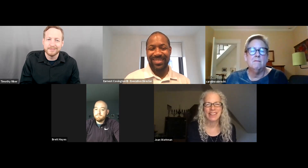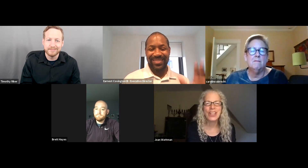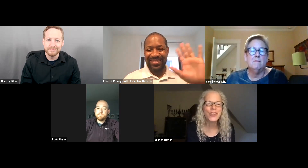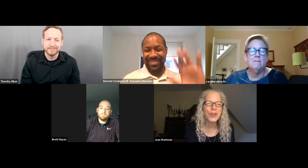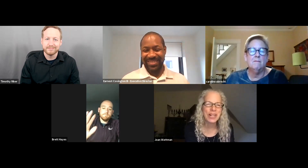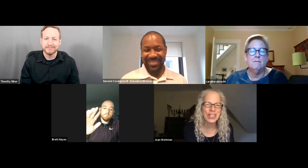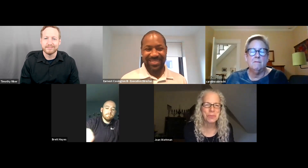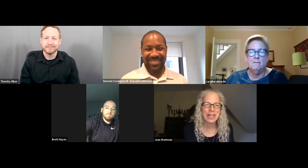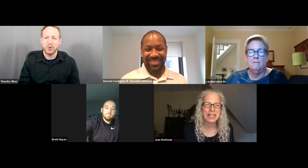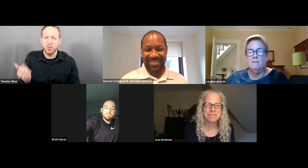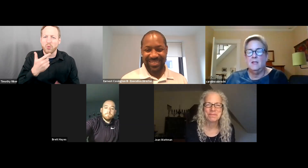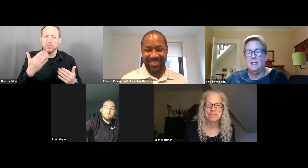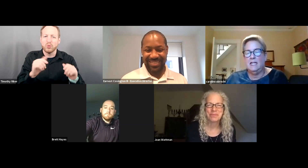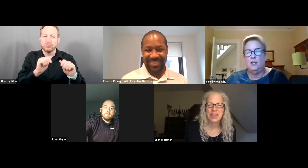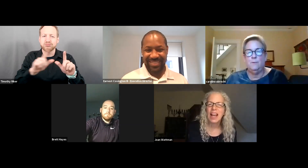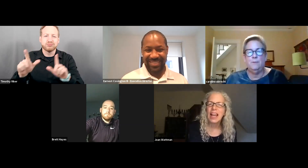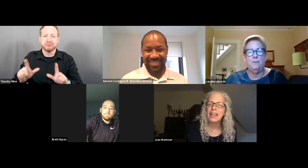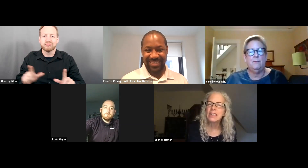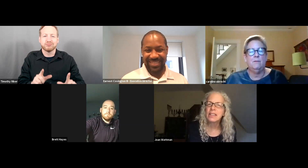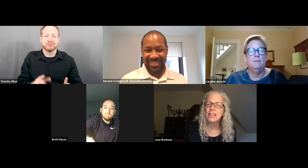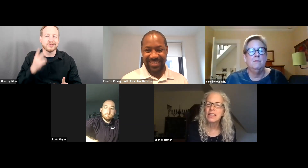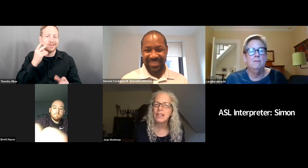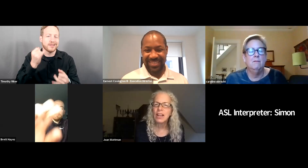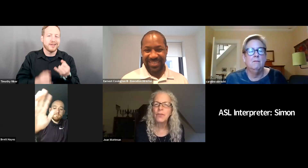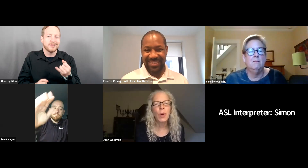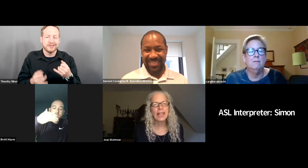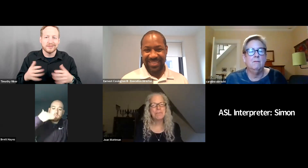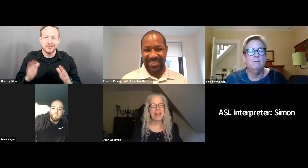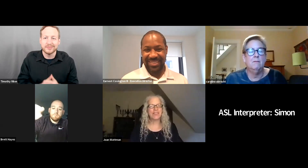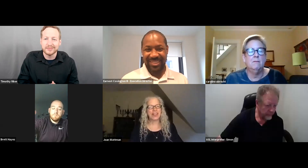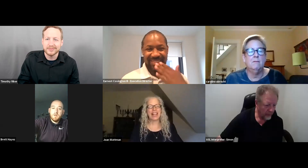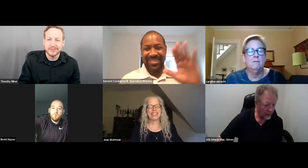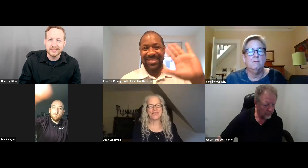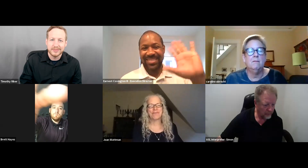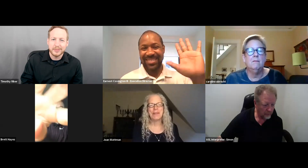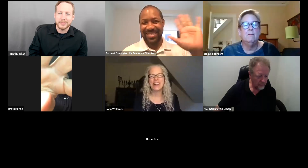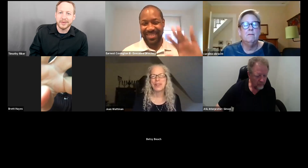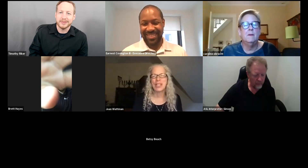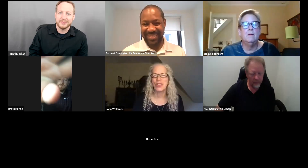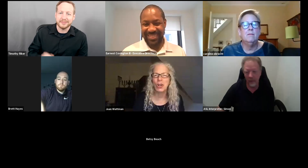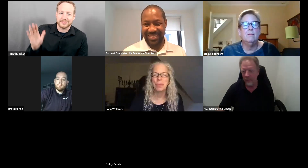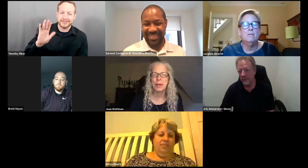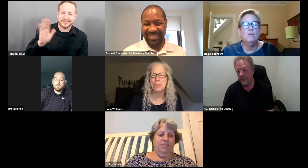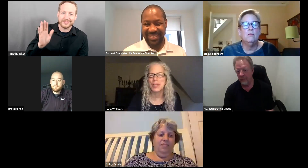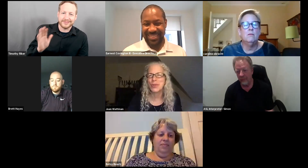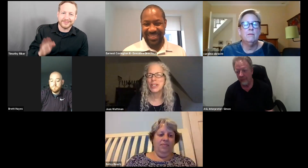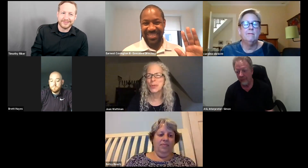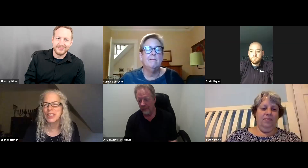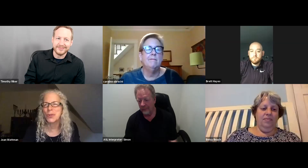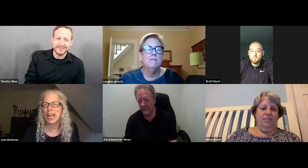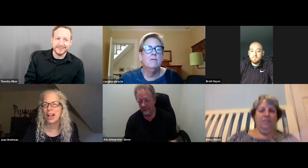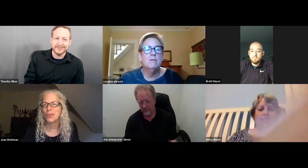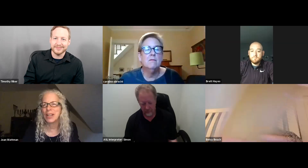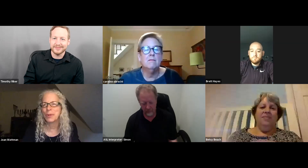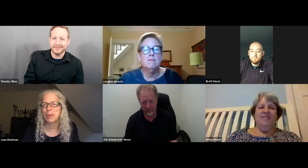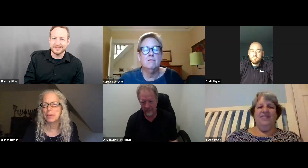officially. Thank you so much, everybody. And if you want to come back for the last minute, we could all open up our screens. We'll see